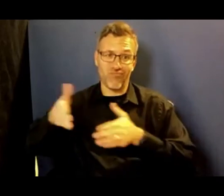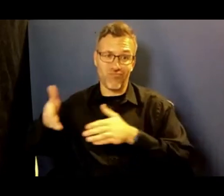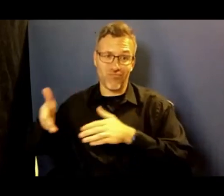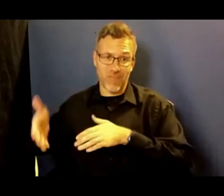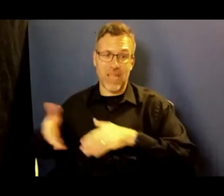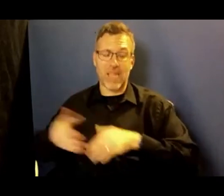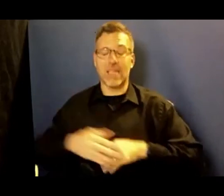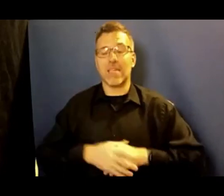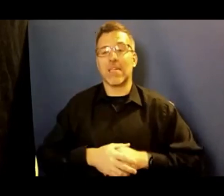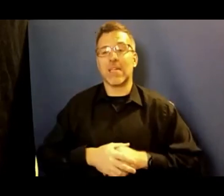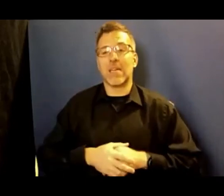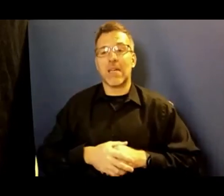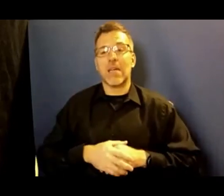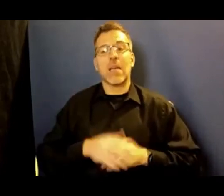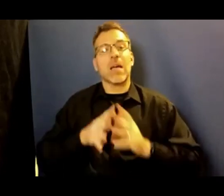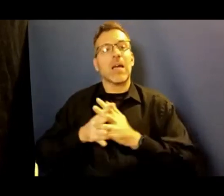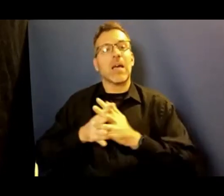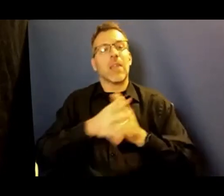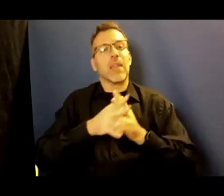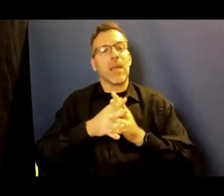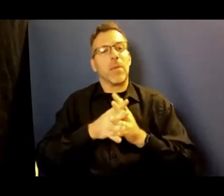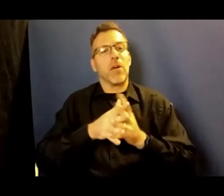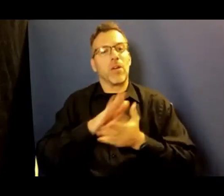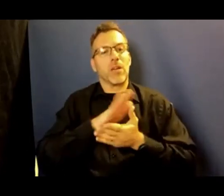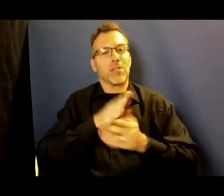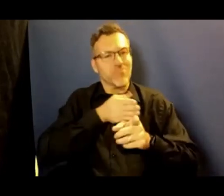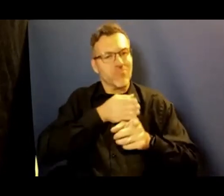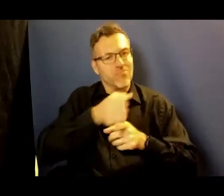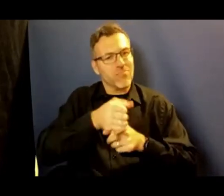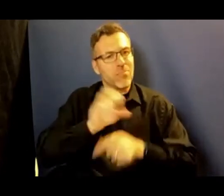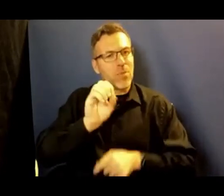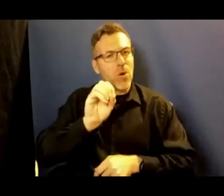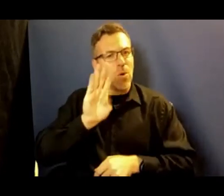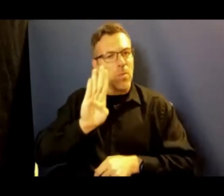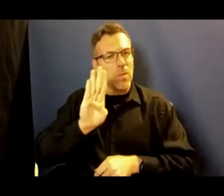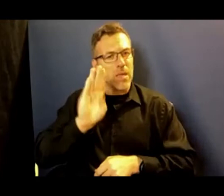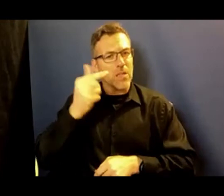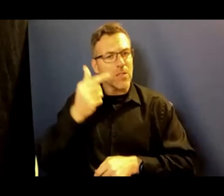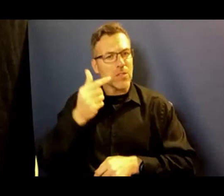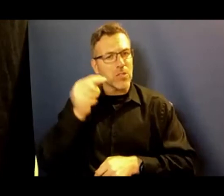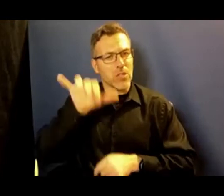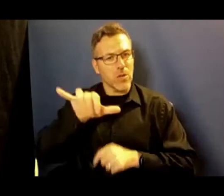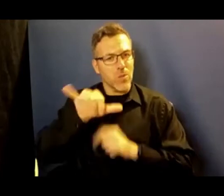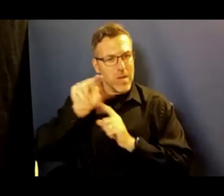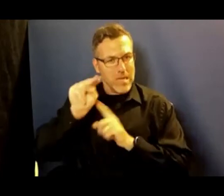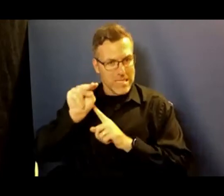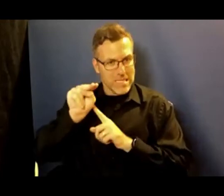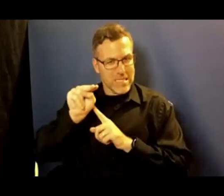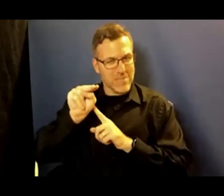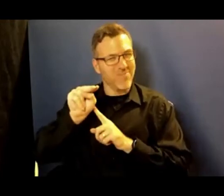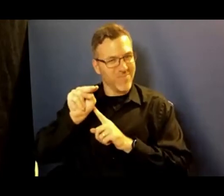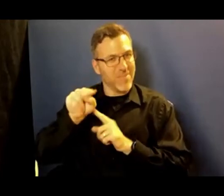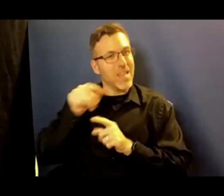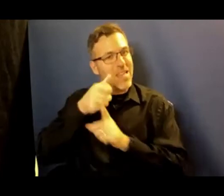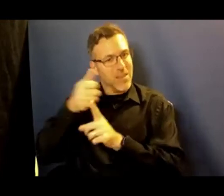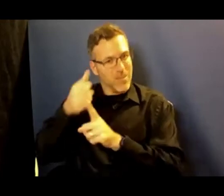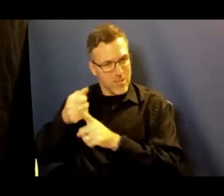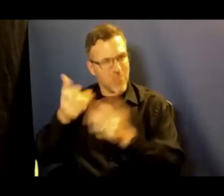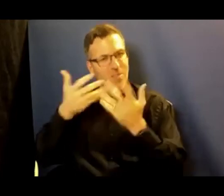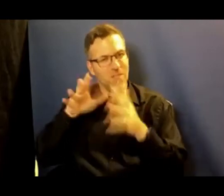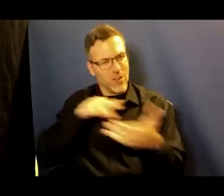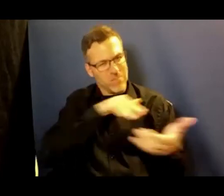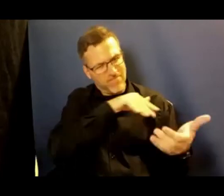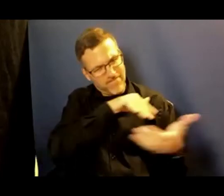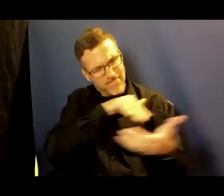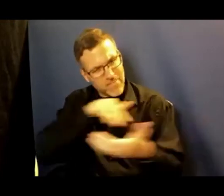The American College of Obstetrics and Gynecology has reviewed the vaccines. They have brought